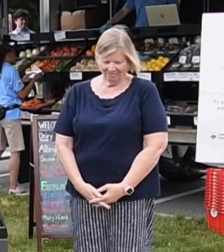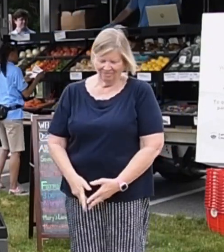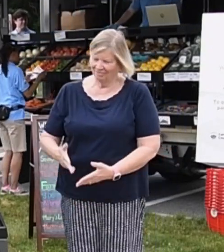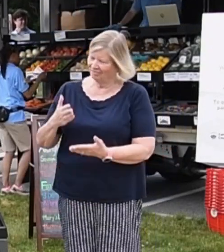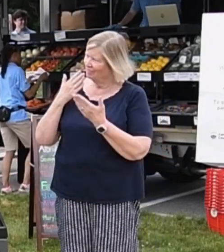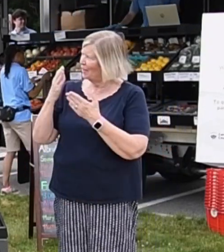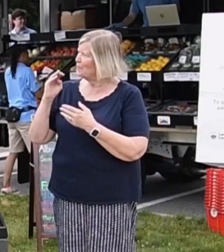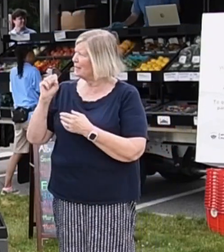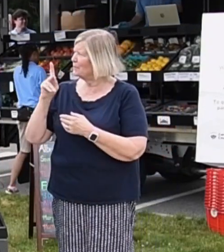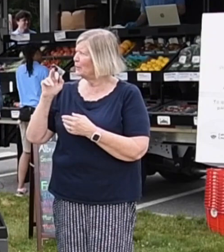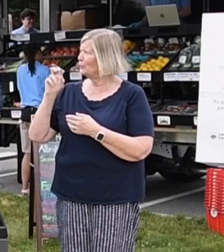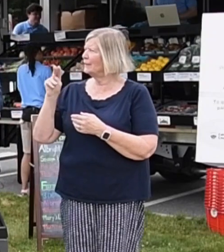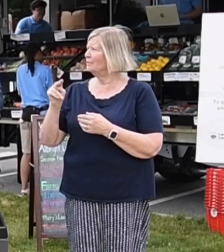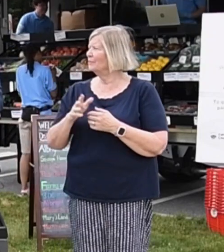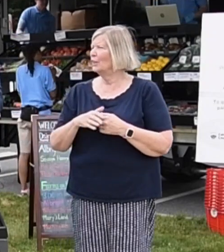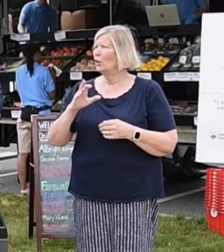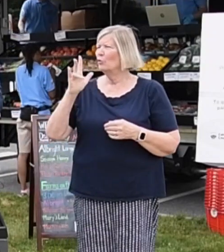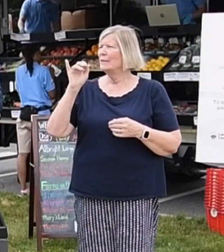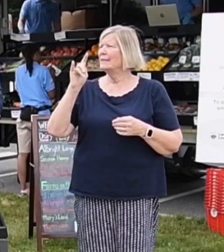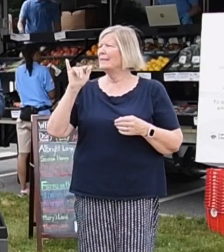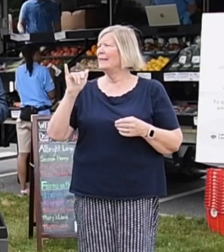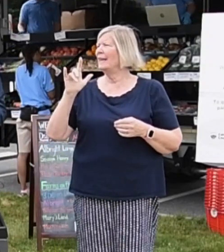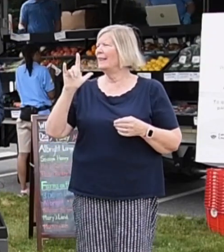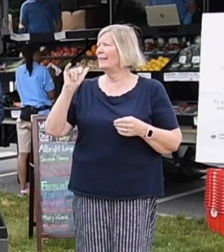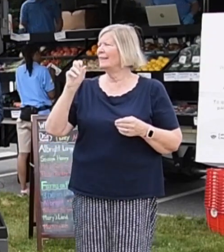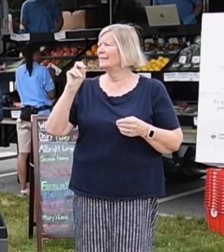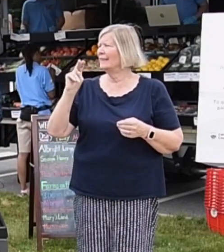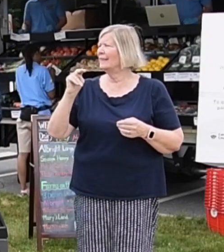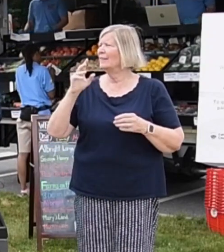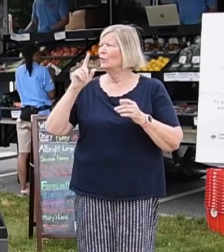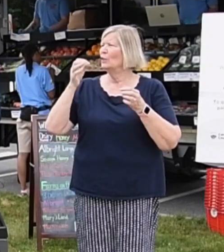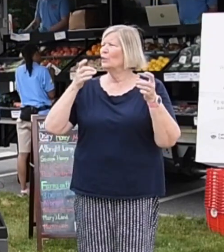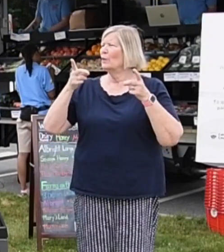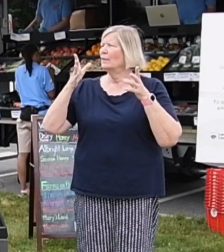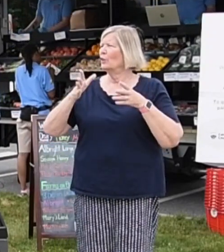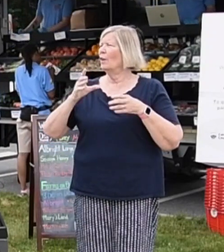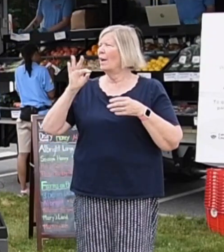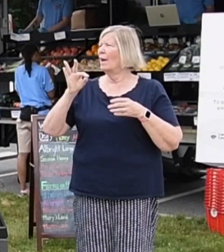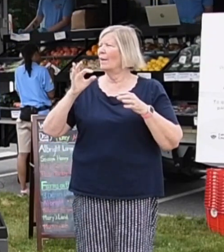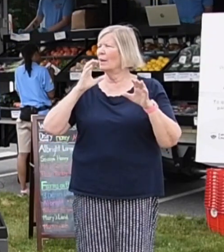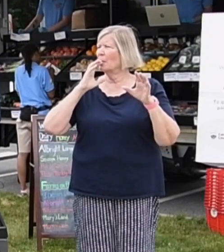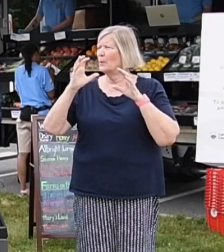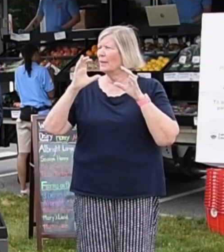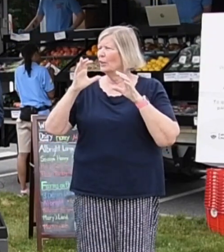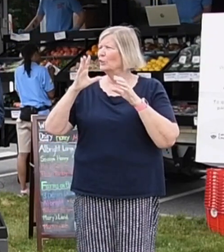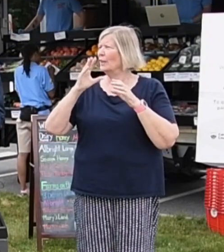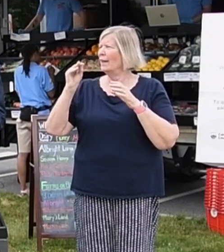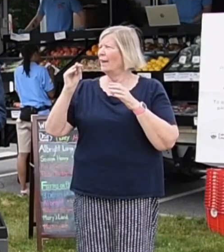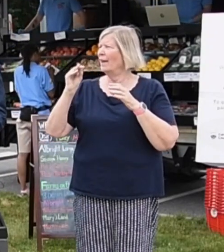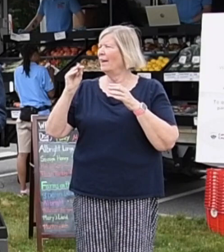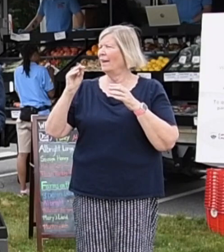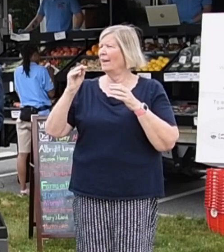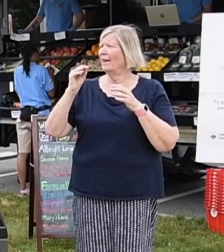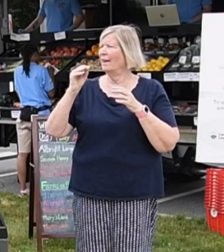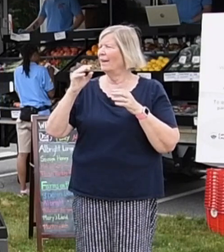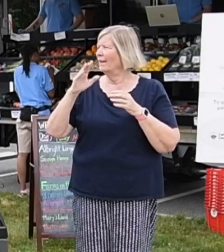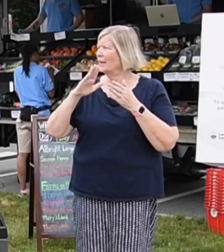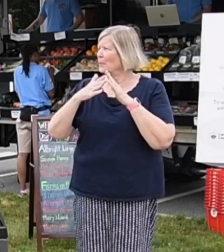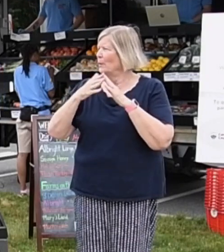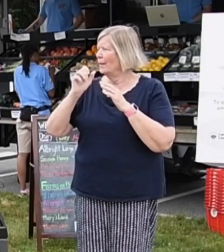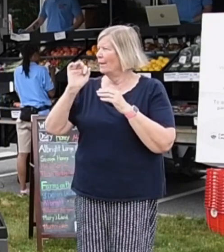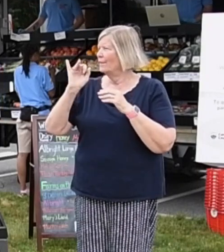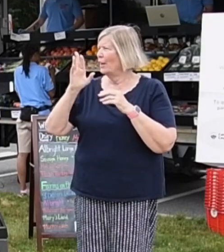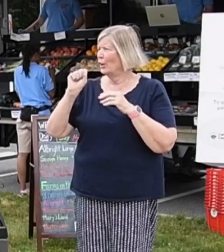Thank you, Ms. Pearson. Christy Lassen, Director of Communications and External Affairs with the Howard County Public Library System, is our next speaker.